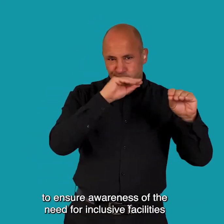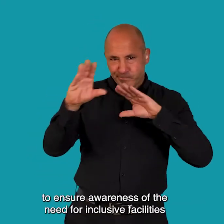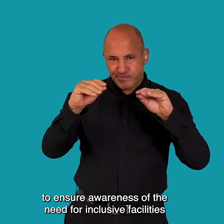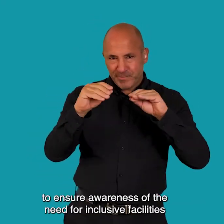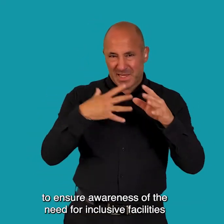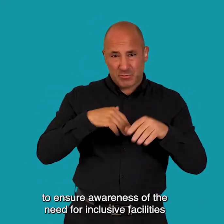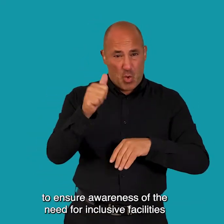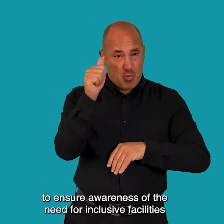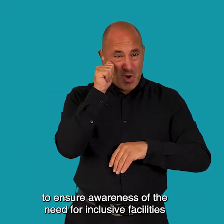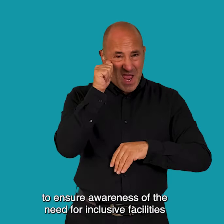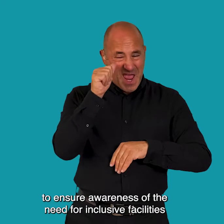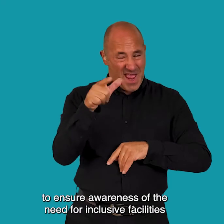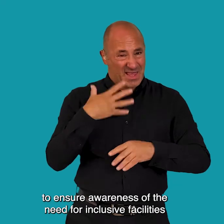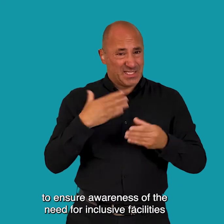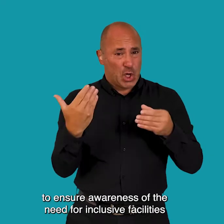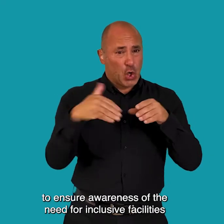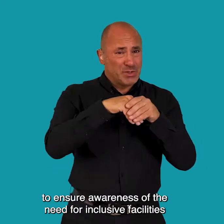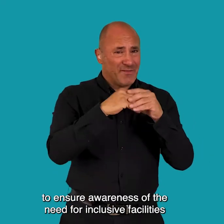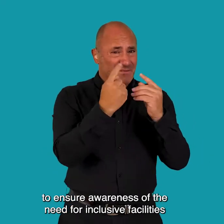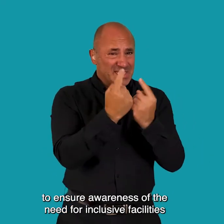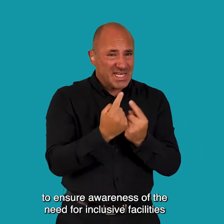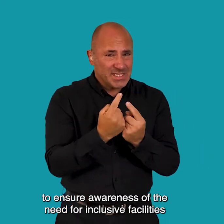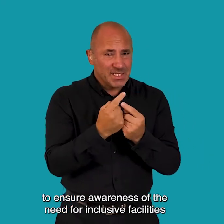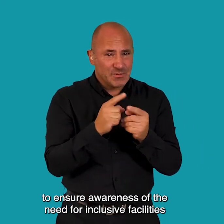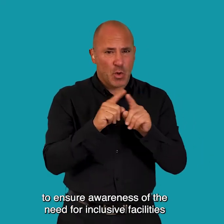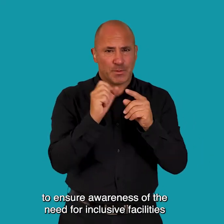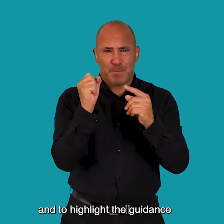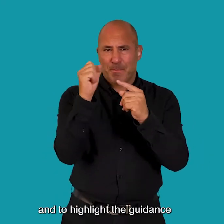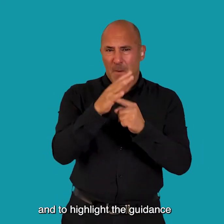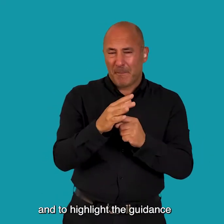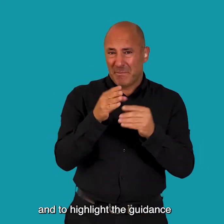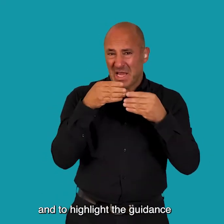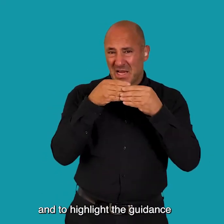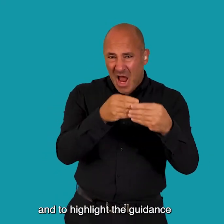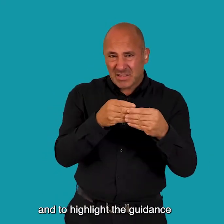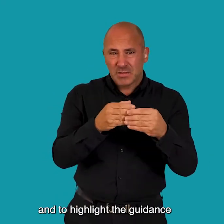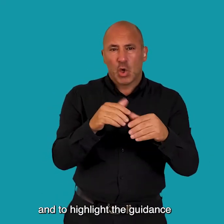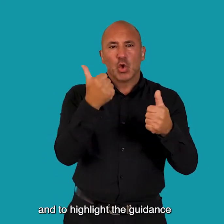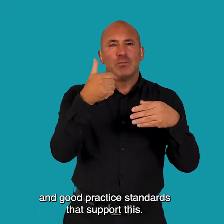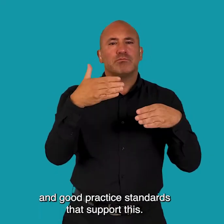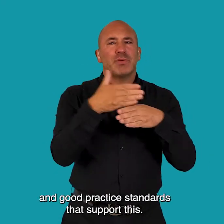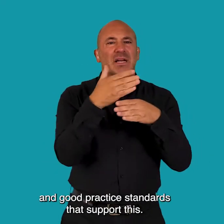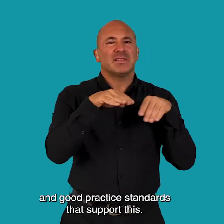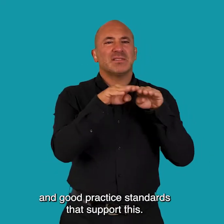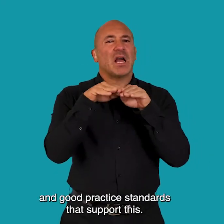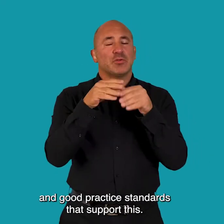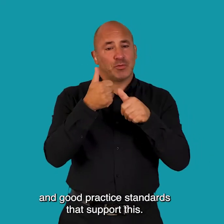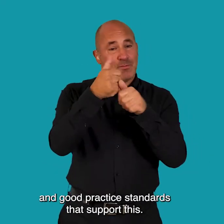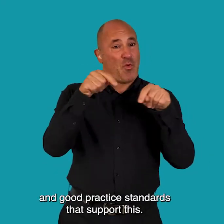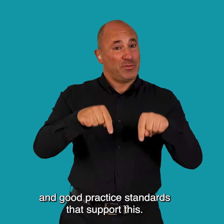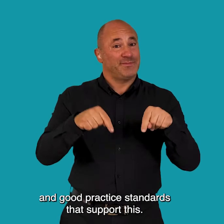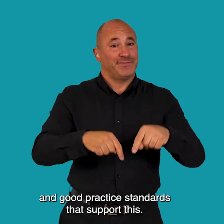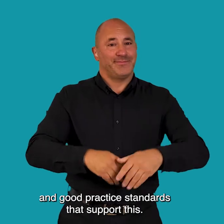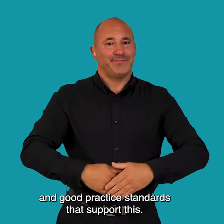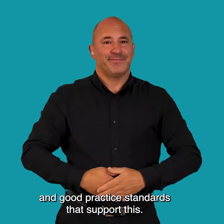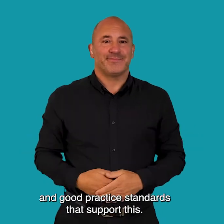ensure awareness of the need for inclusive facilities and to highlight the guidance and good practice standards that support